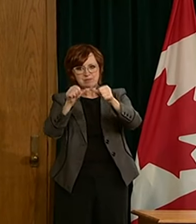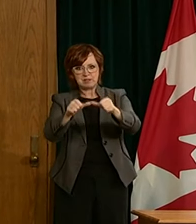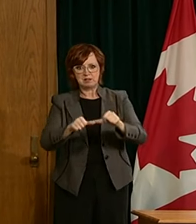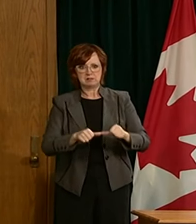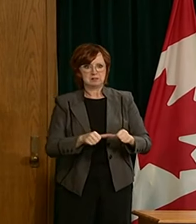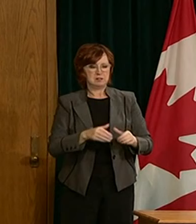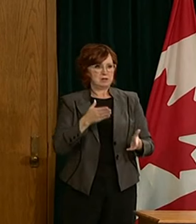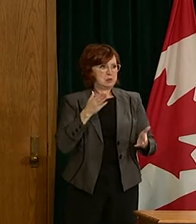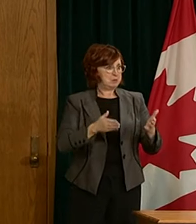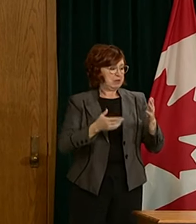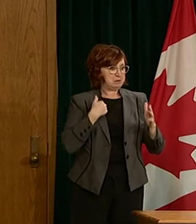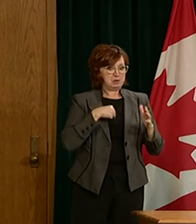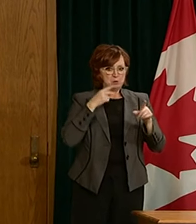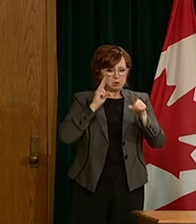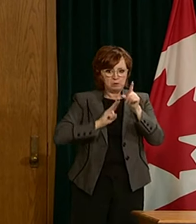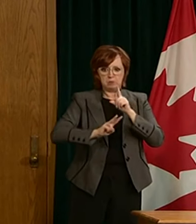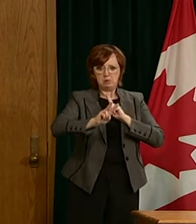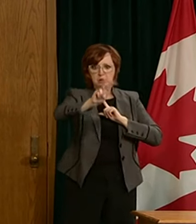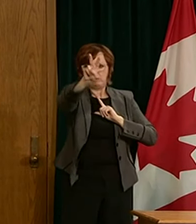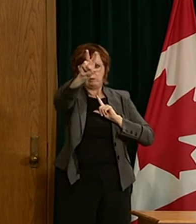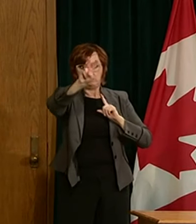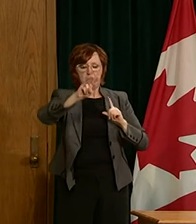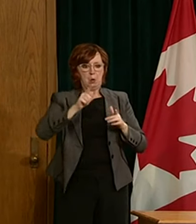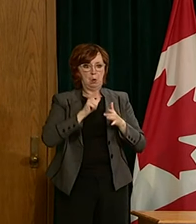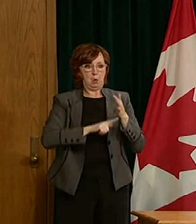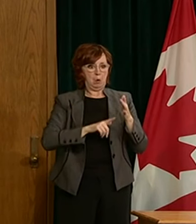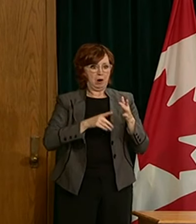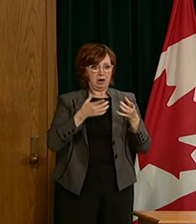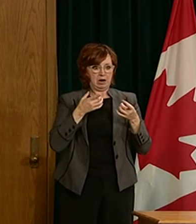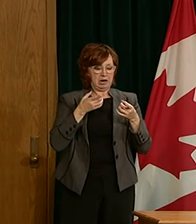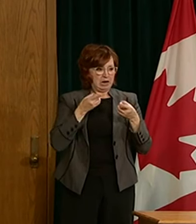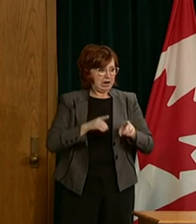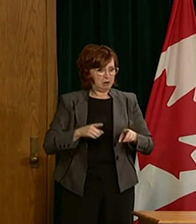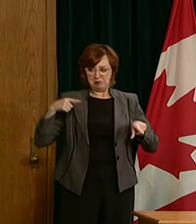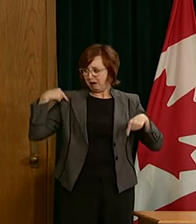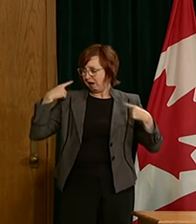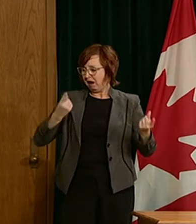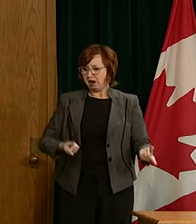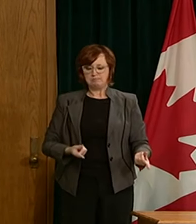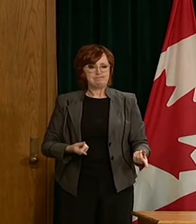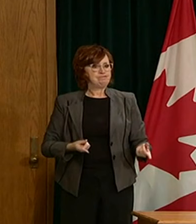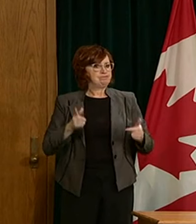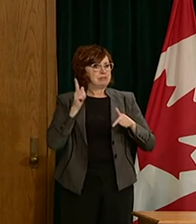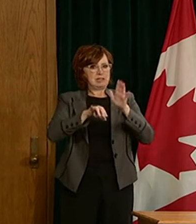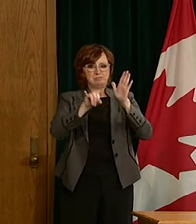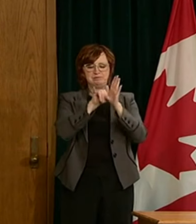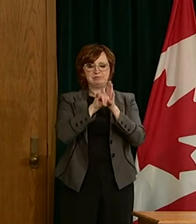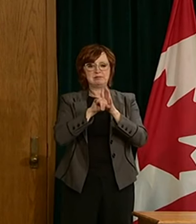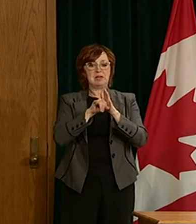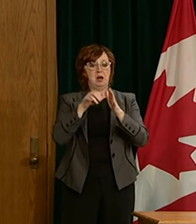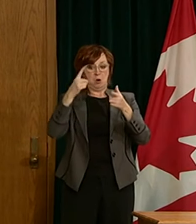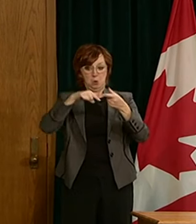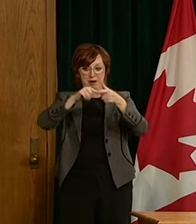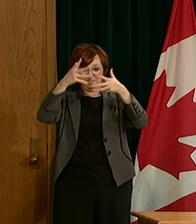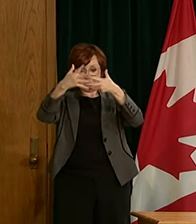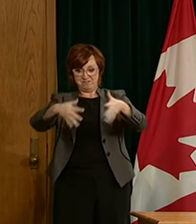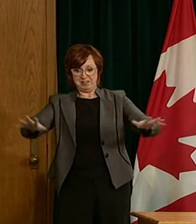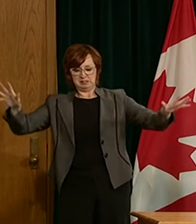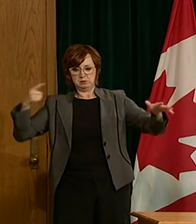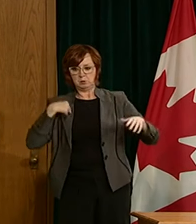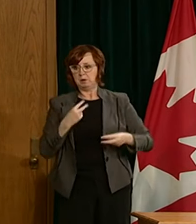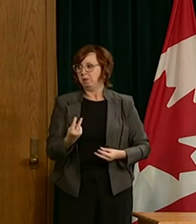until it's over, but we need to be tracking these direct and indirect impacts as we go forward and building that into our planning and